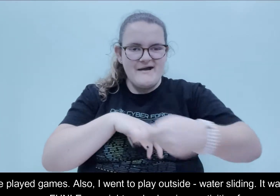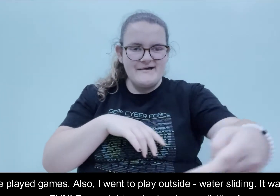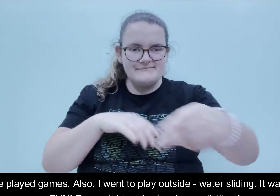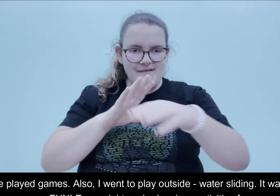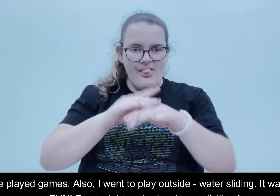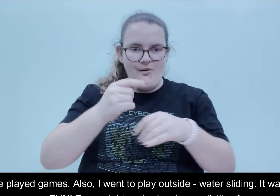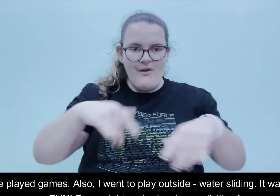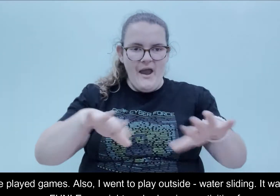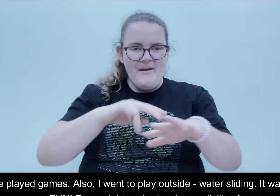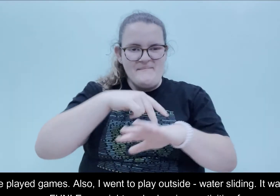outside.